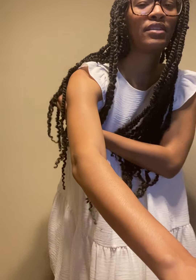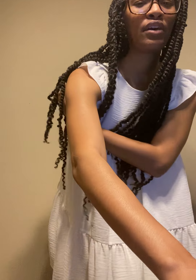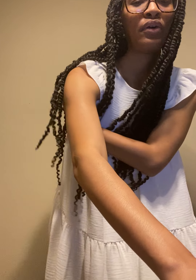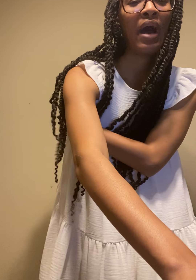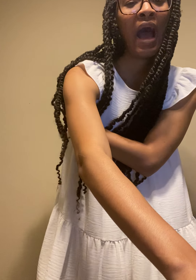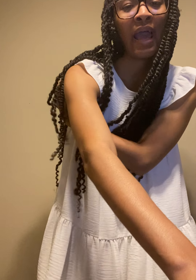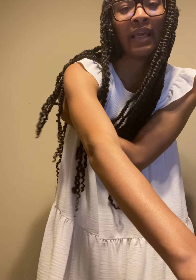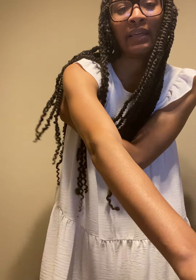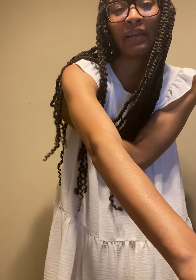so